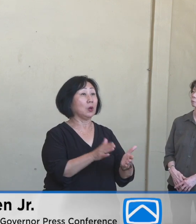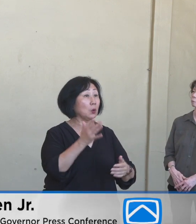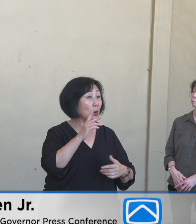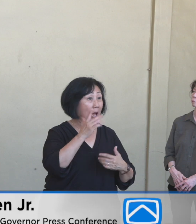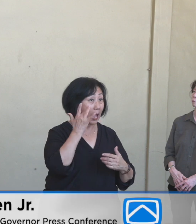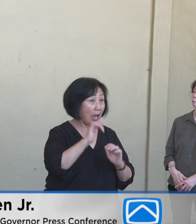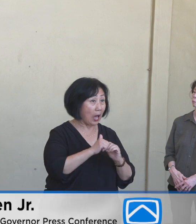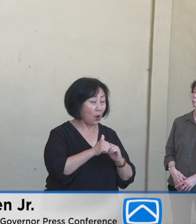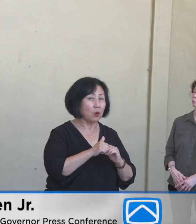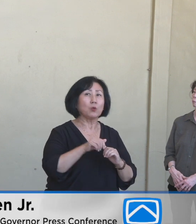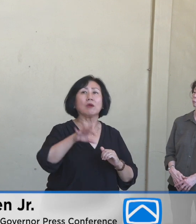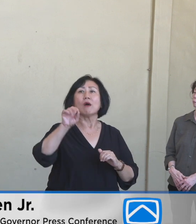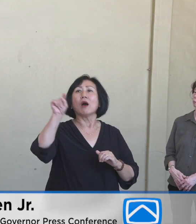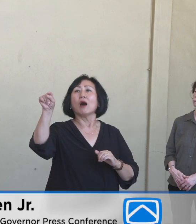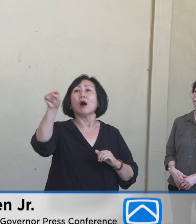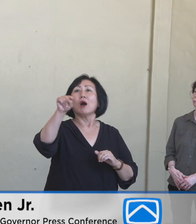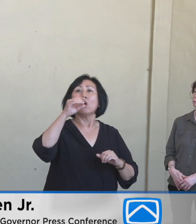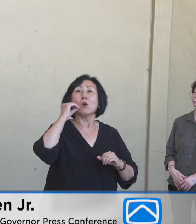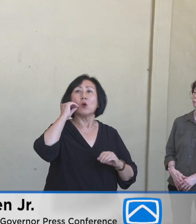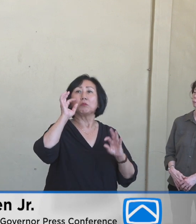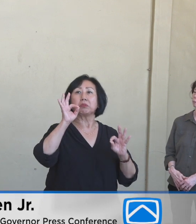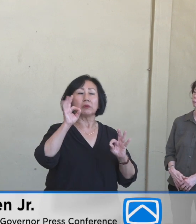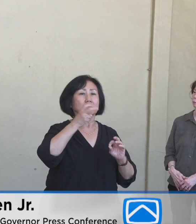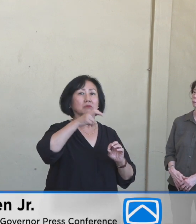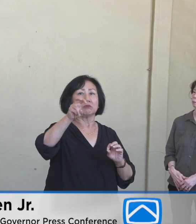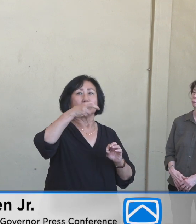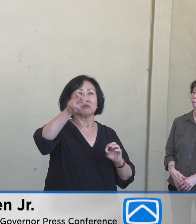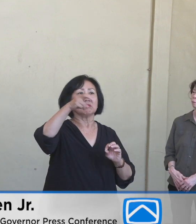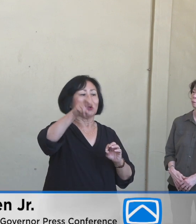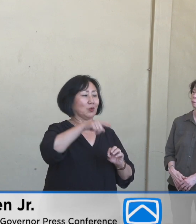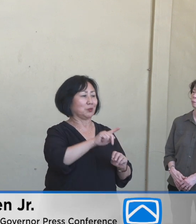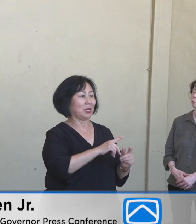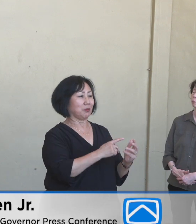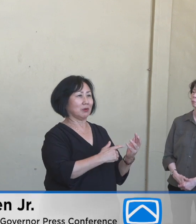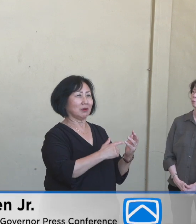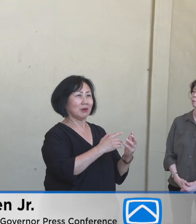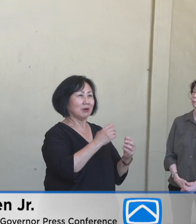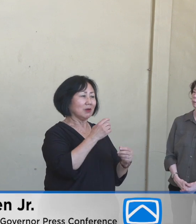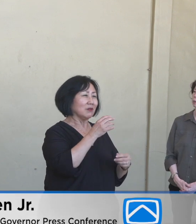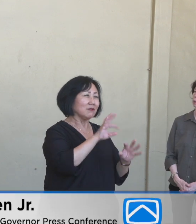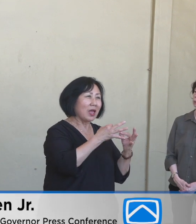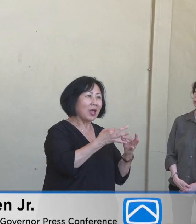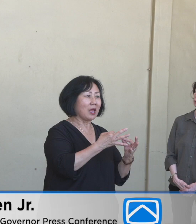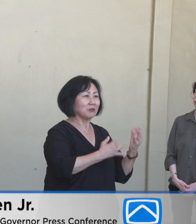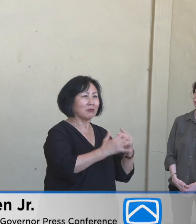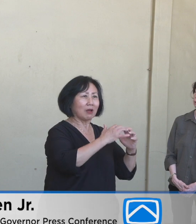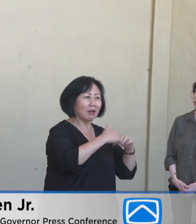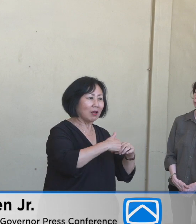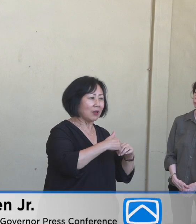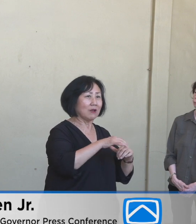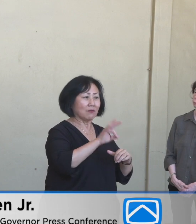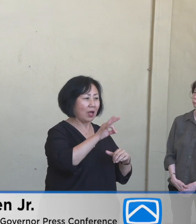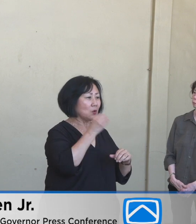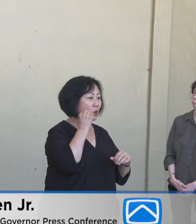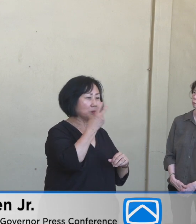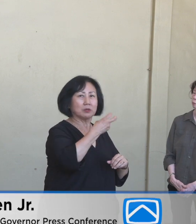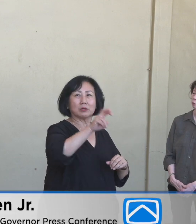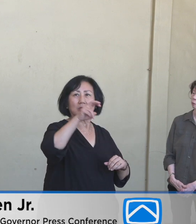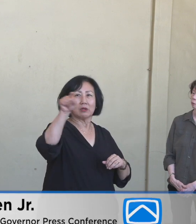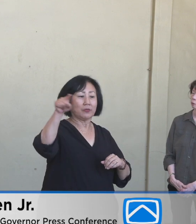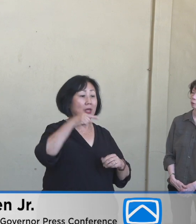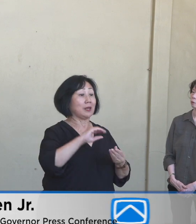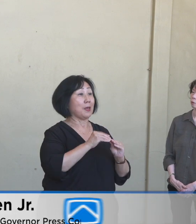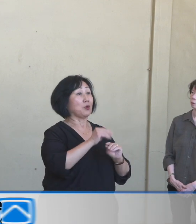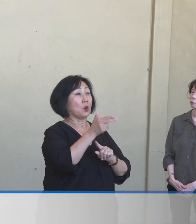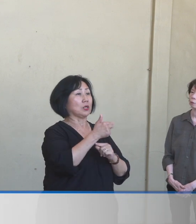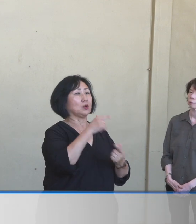appropriate housing for our displaced and impacted families. We hope to